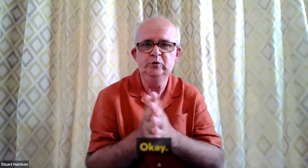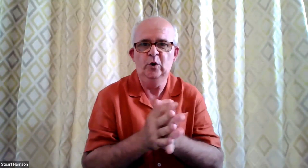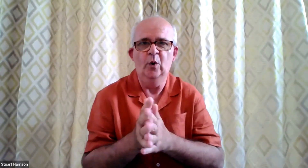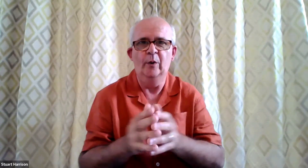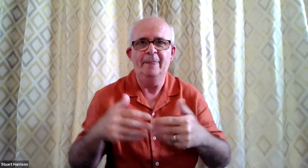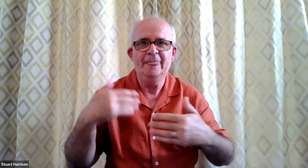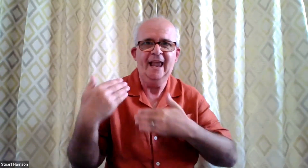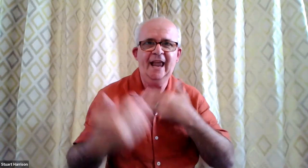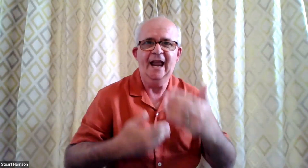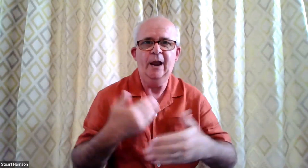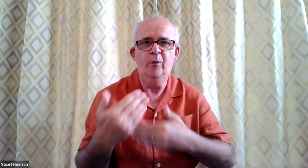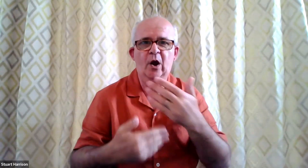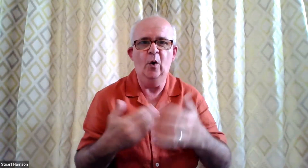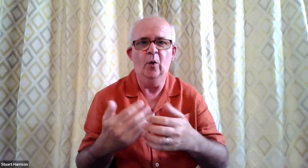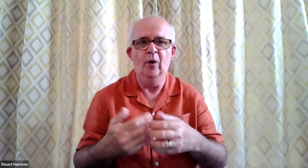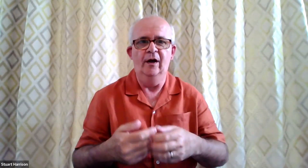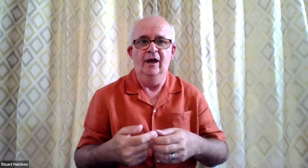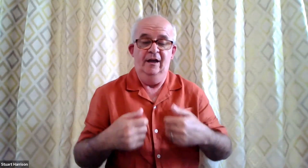Okay.